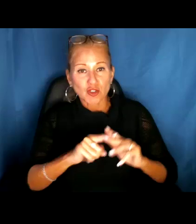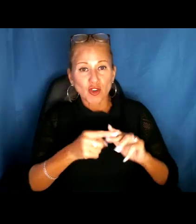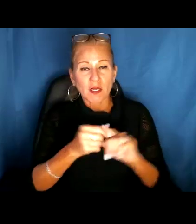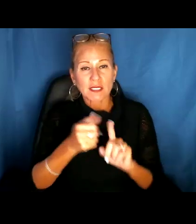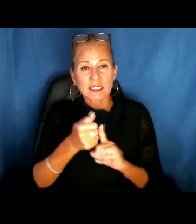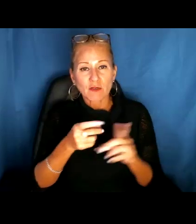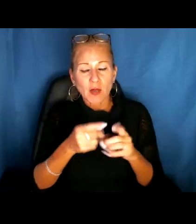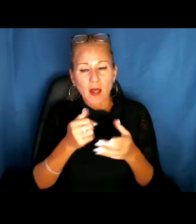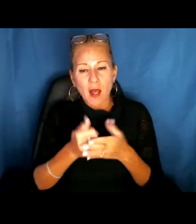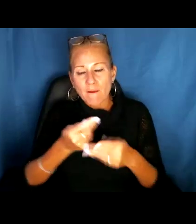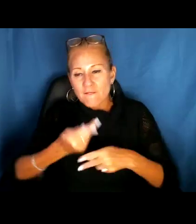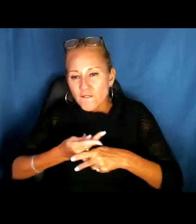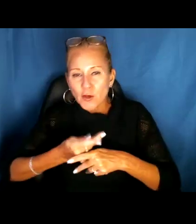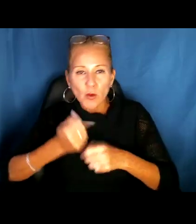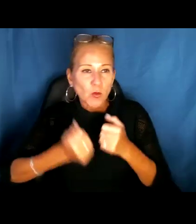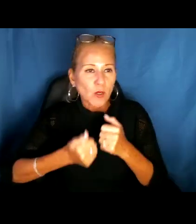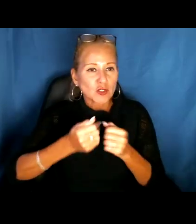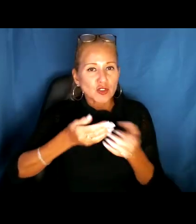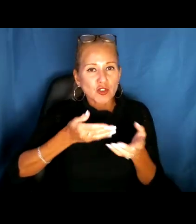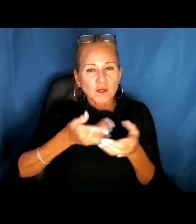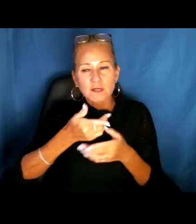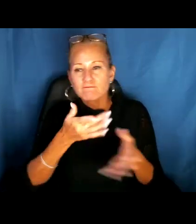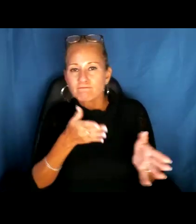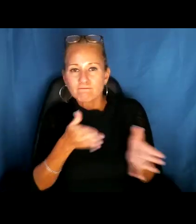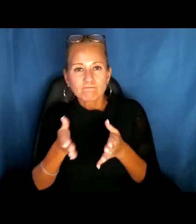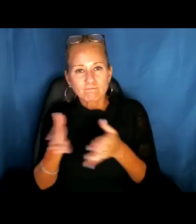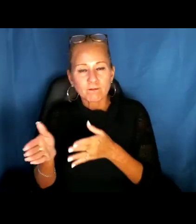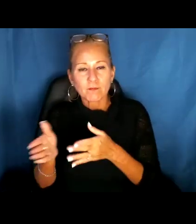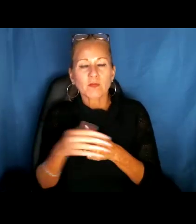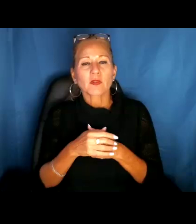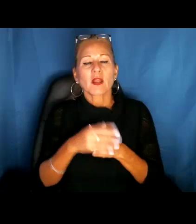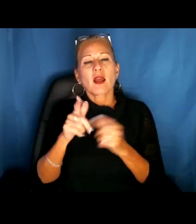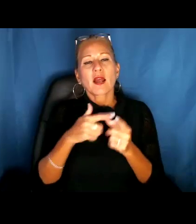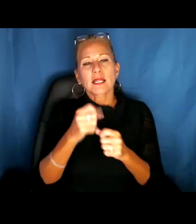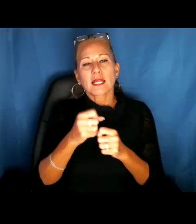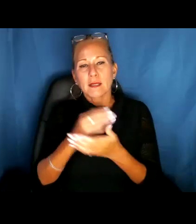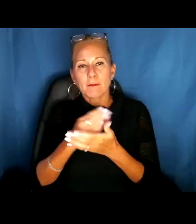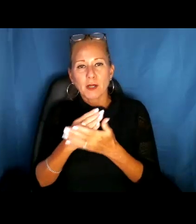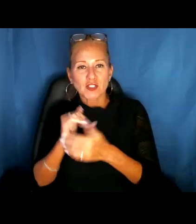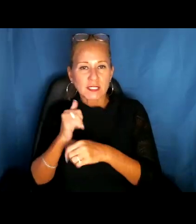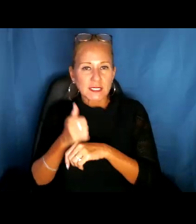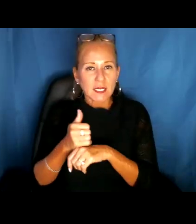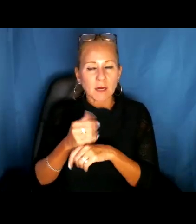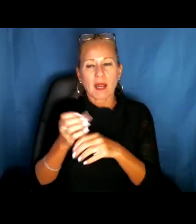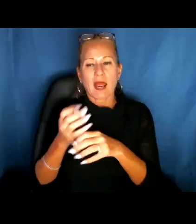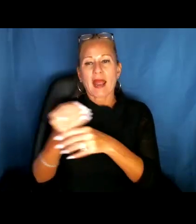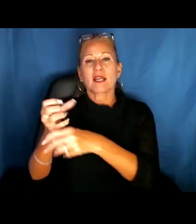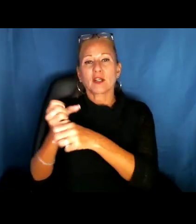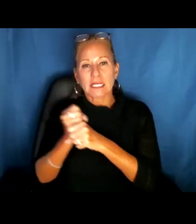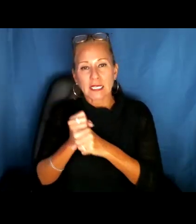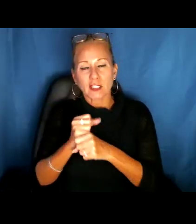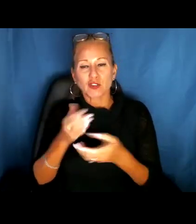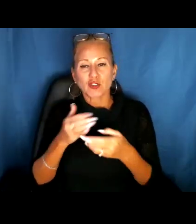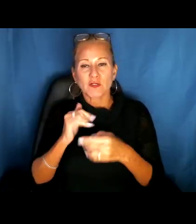self-direction, helping figure out what services want to be self-directed, and then getting that budget set up and getting the services in